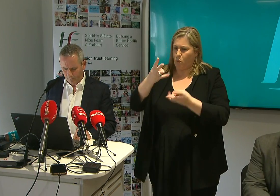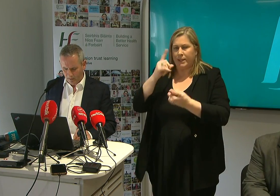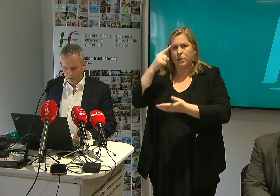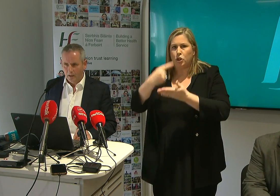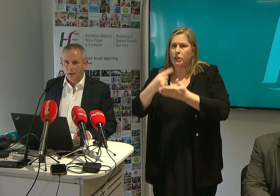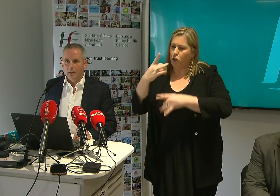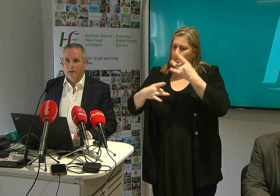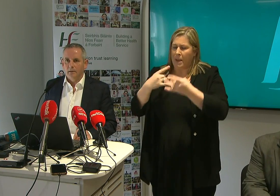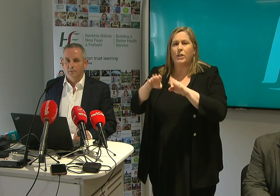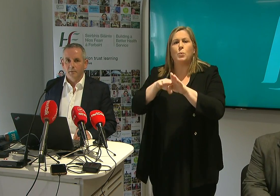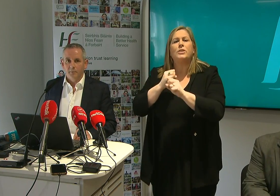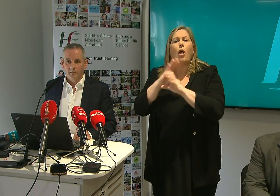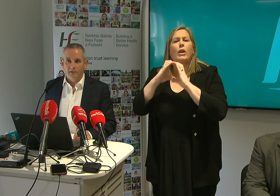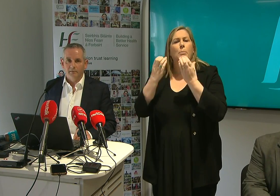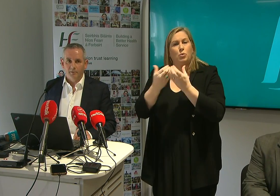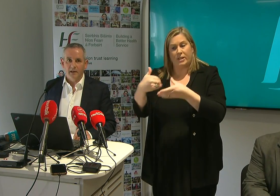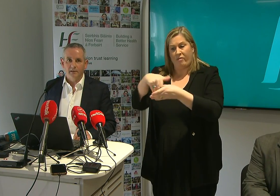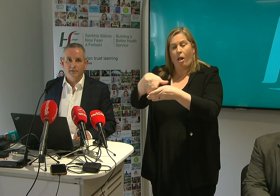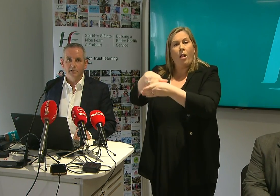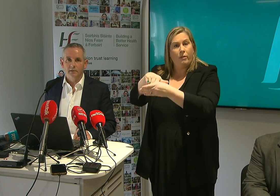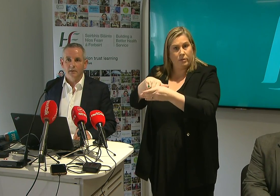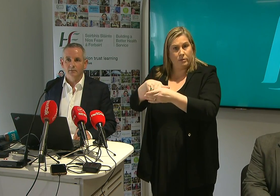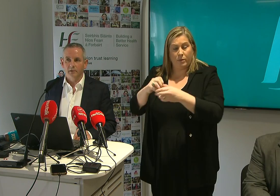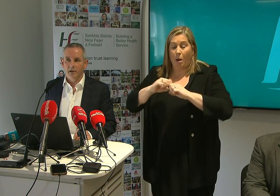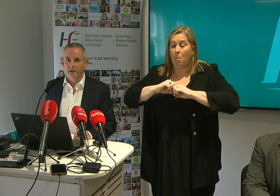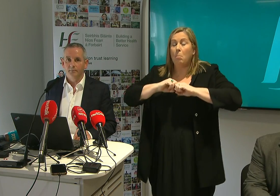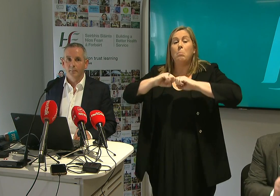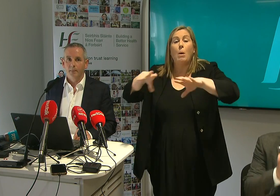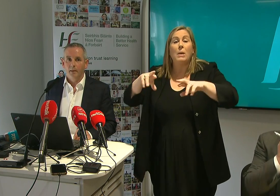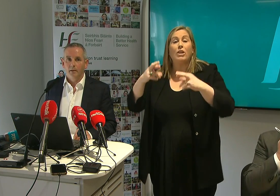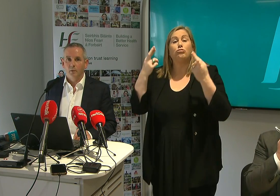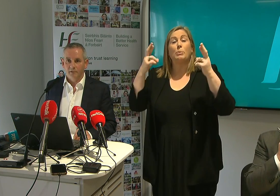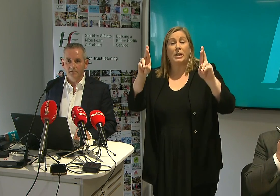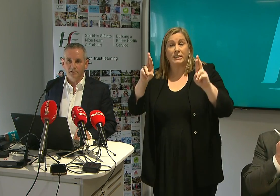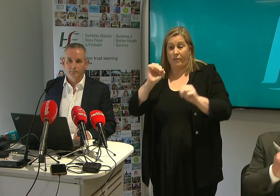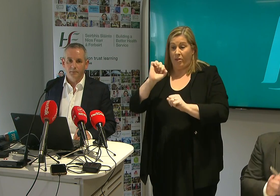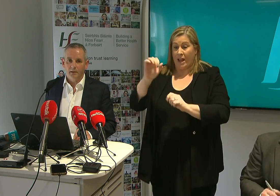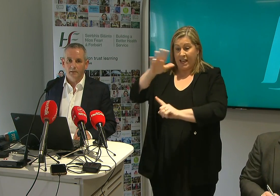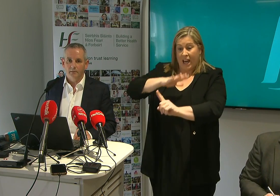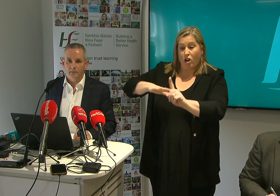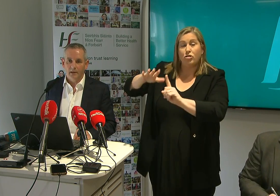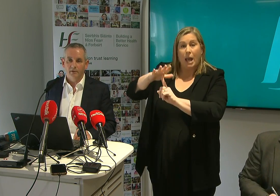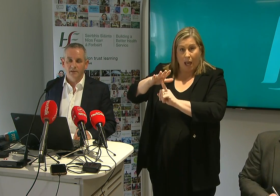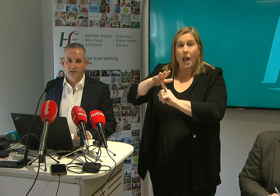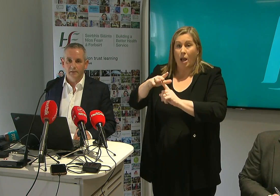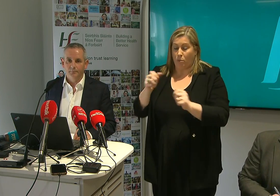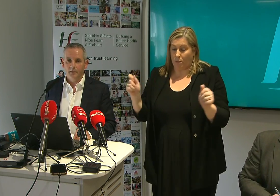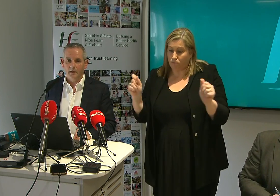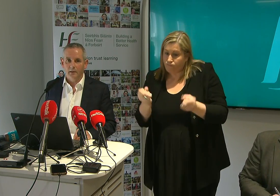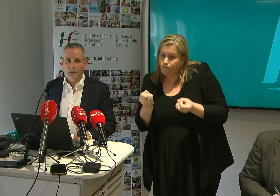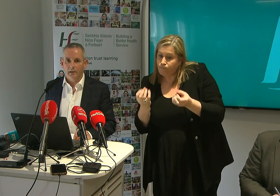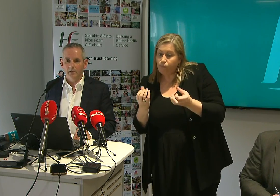involved. The public representatives for the area were briefed in a level of